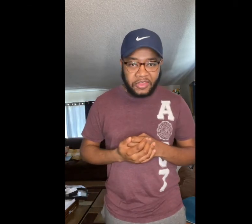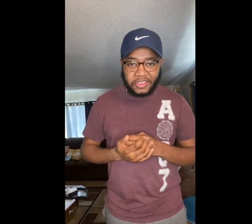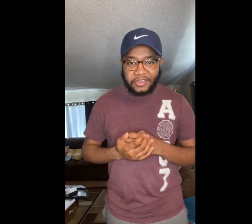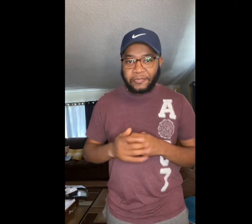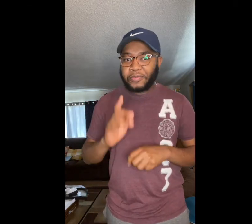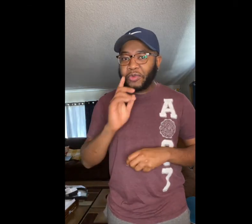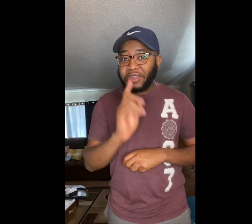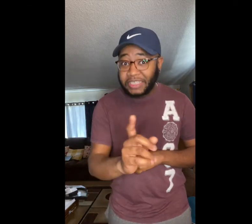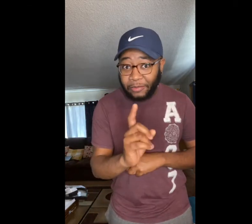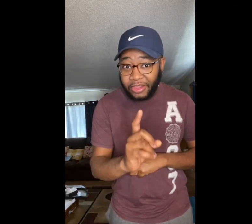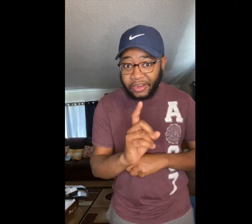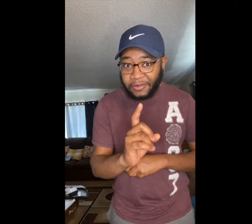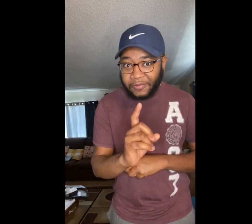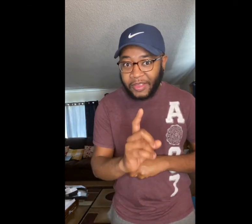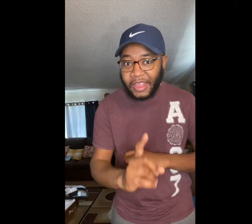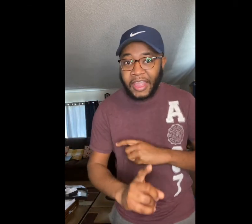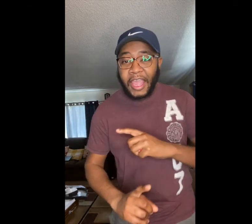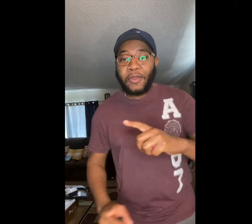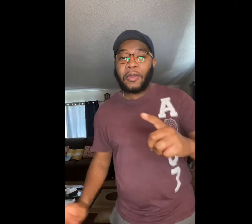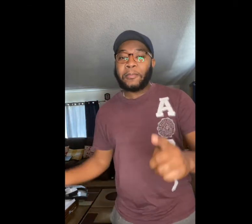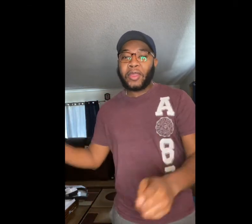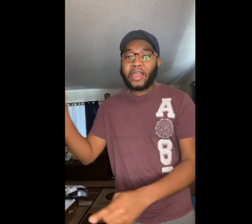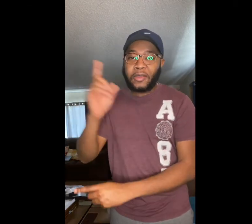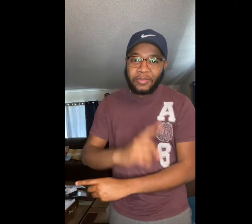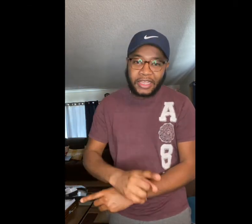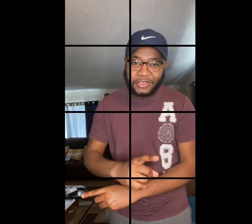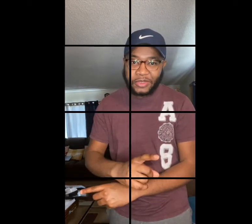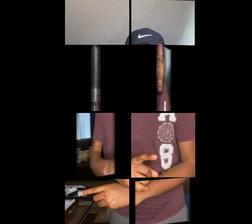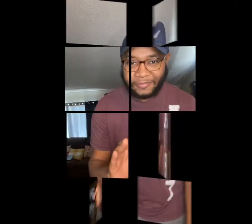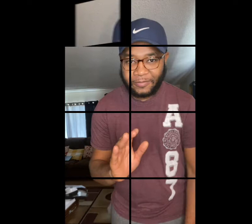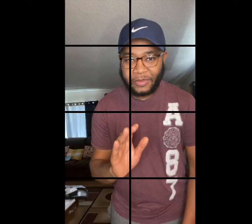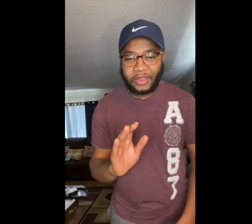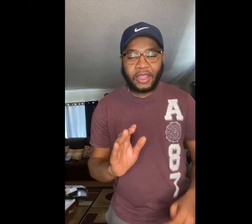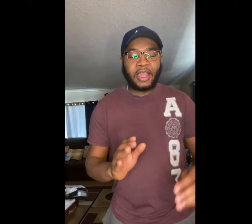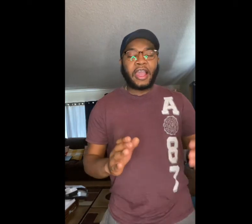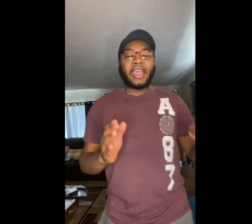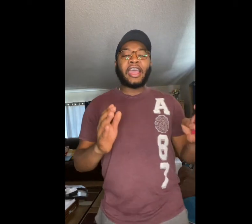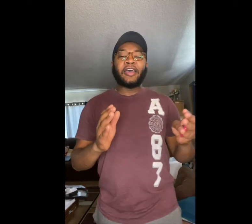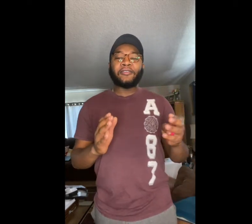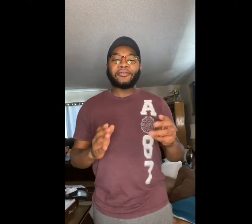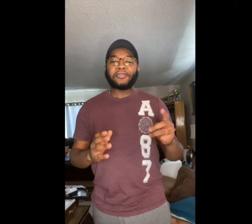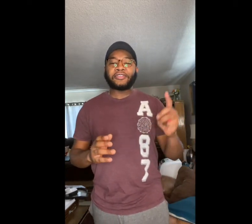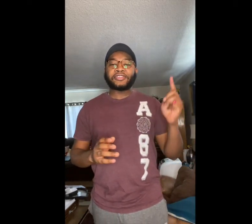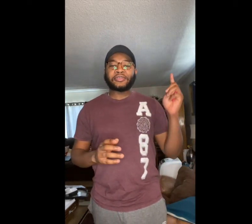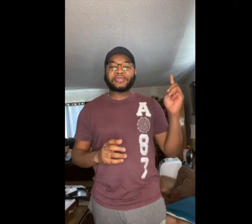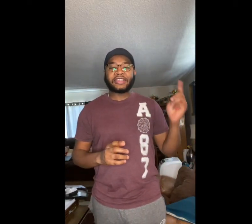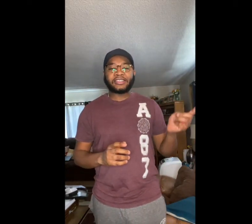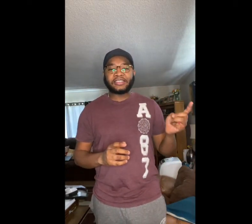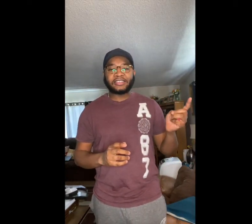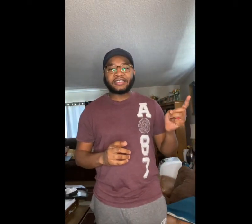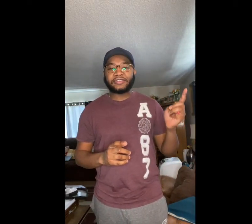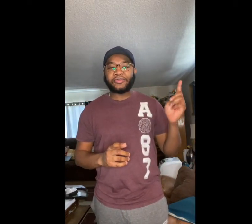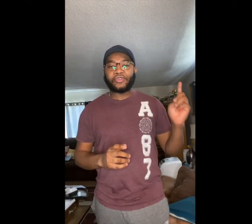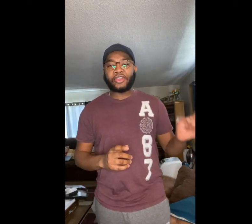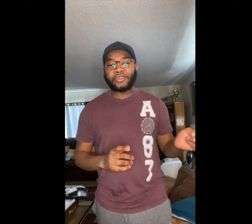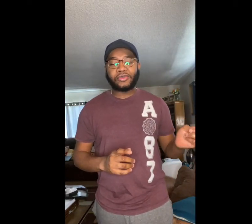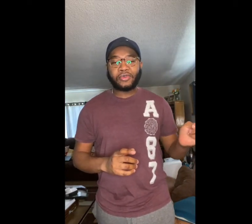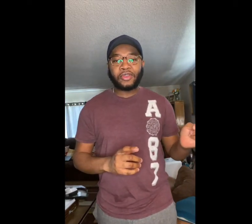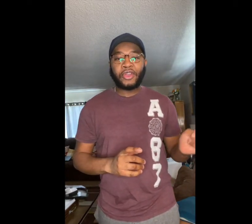So, we'll stop right there and we'll pick up next week. I have some sentences for you.